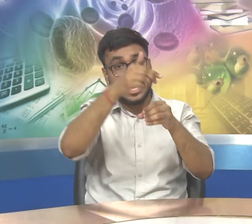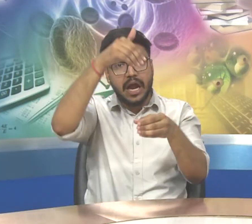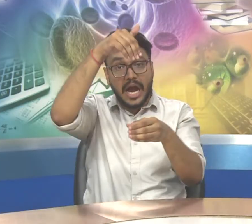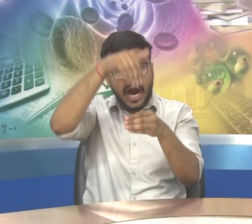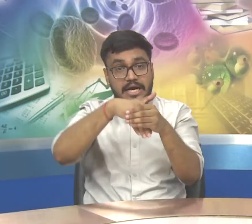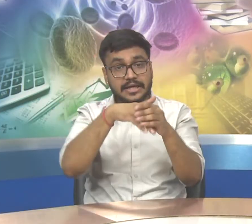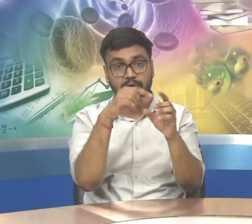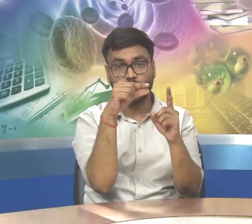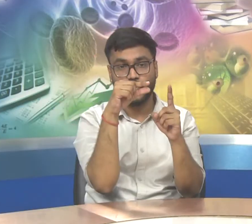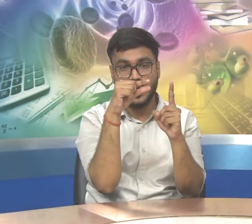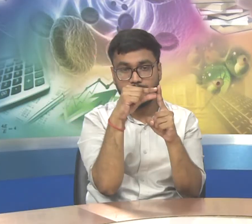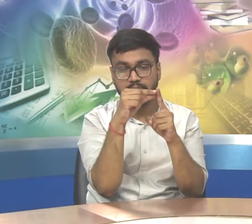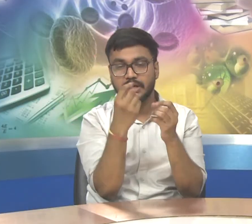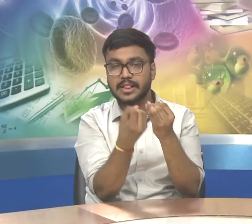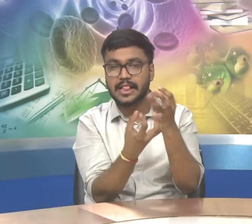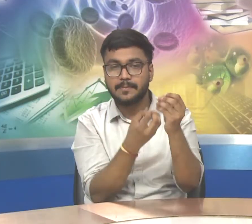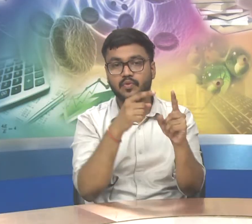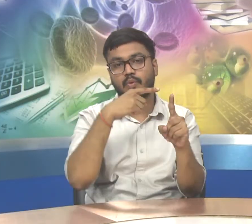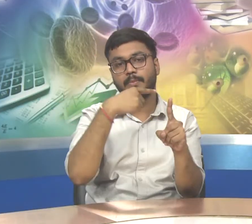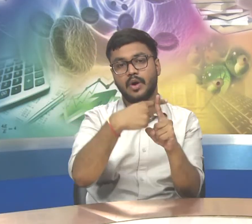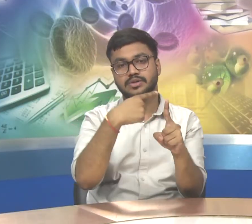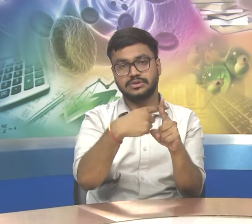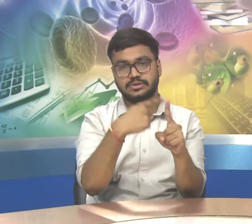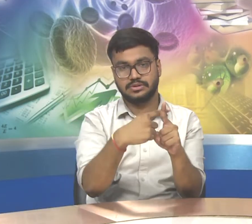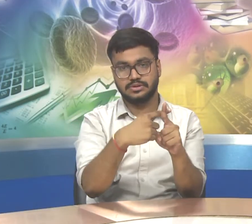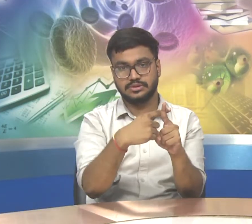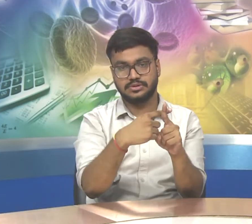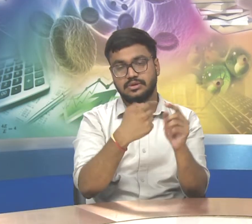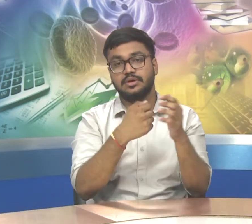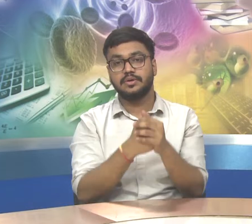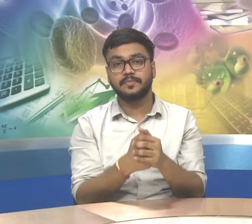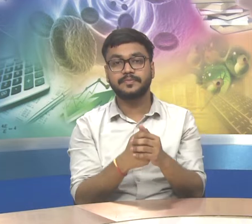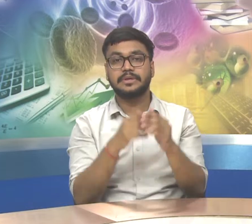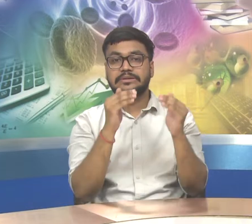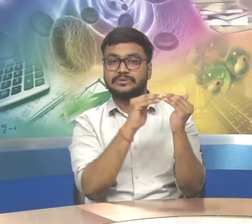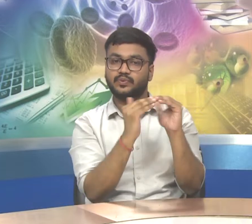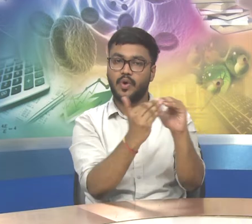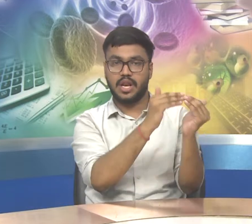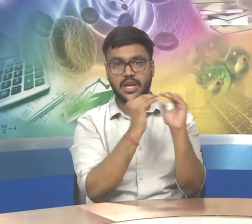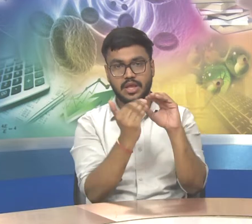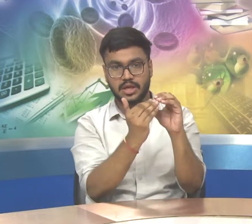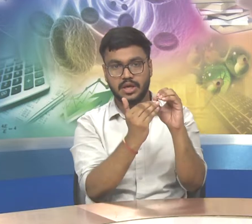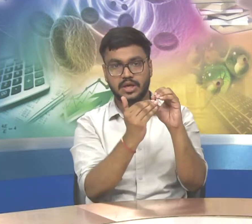In an atom, the number of electrons and protons are equal.